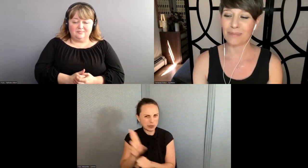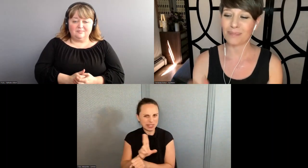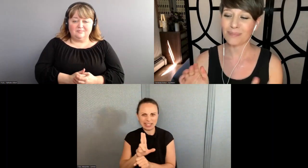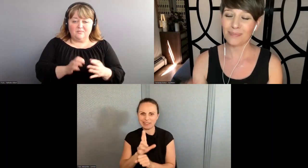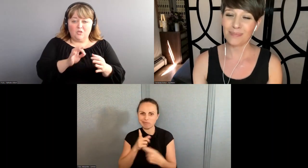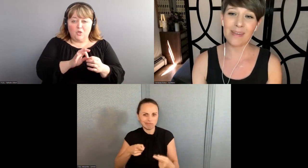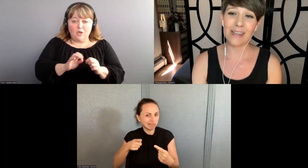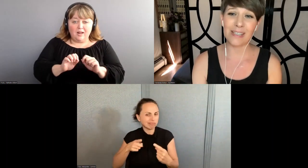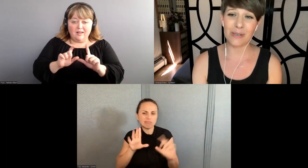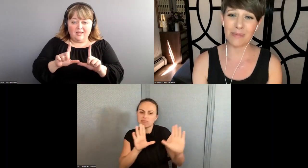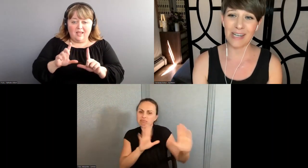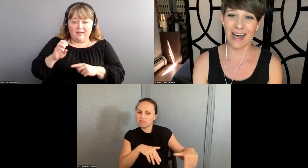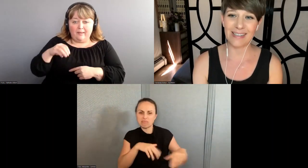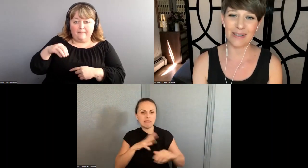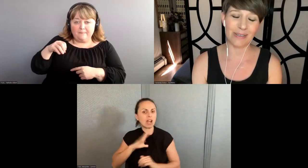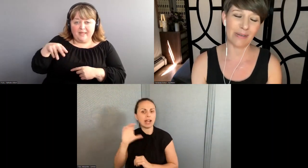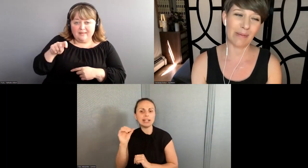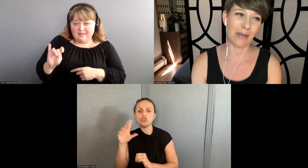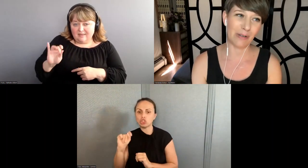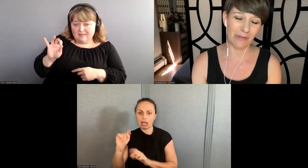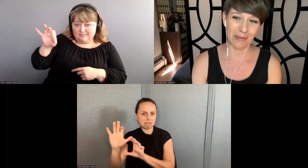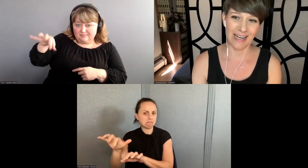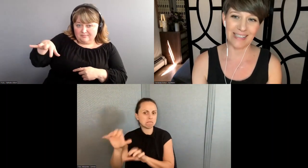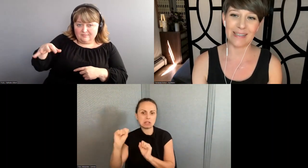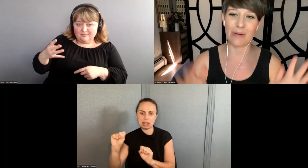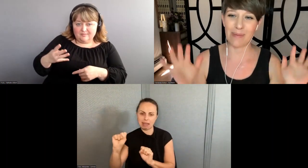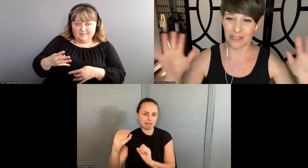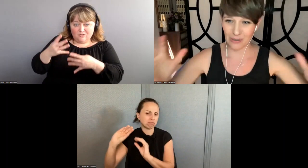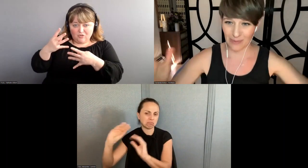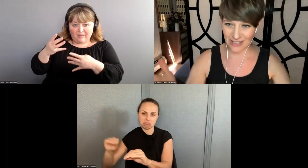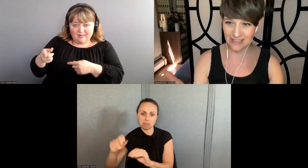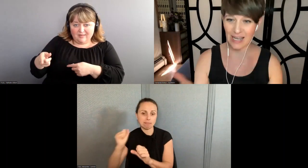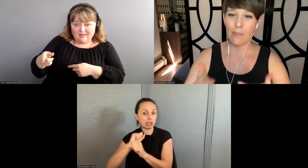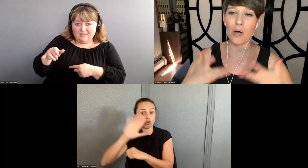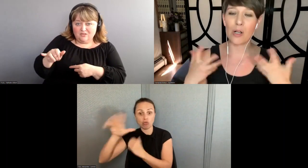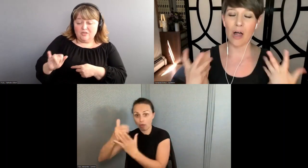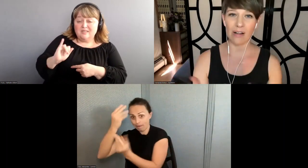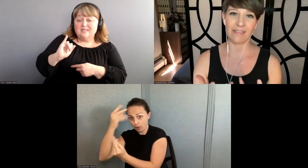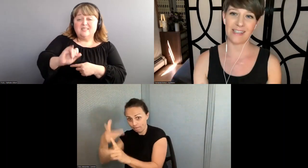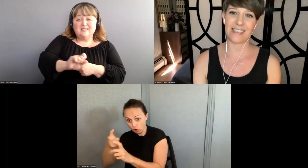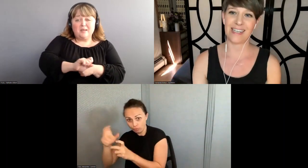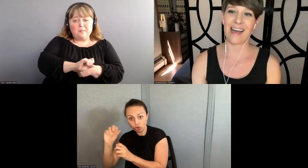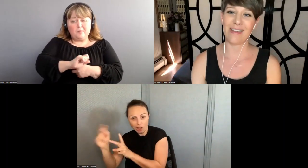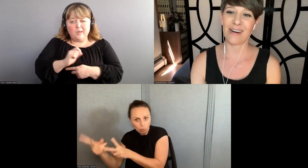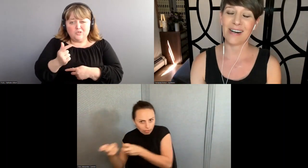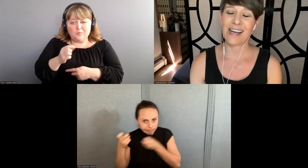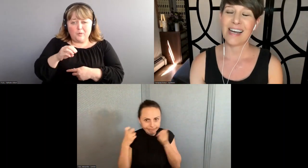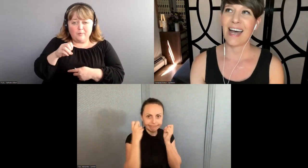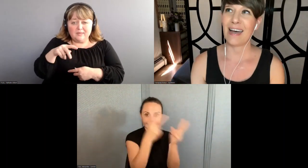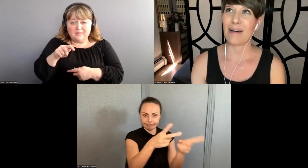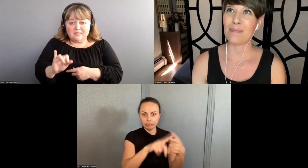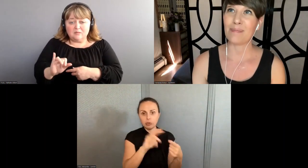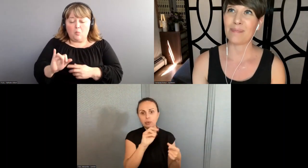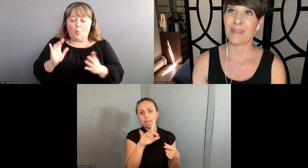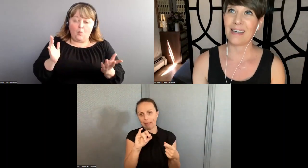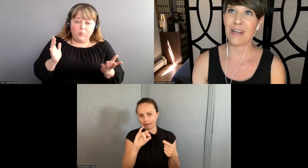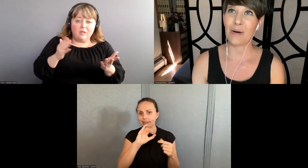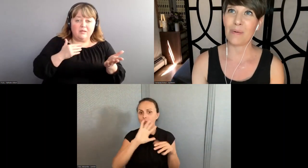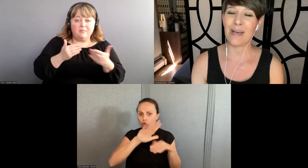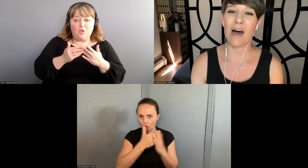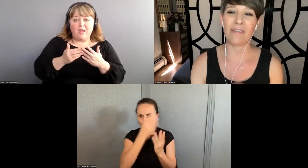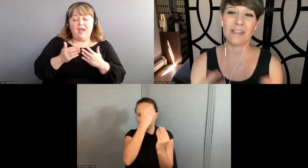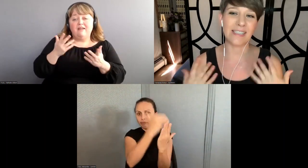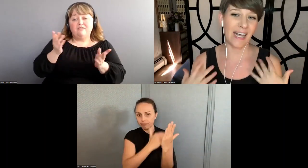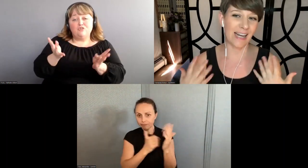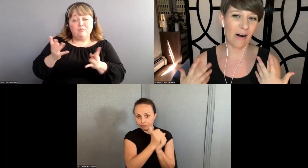you, the Zoom chat is also a beautiful place. We'll make sure we just pull all of this together. You know,